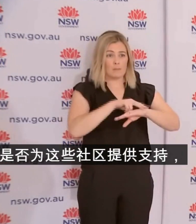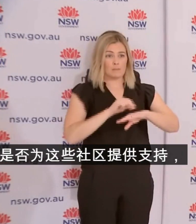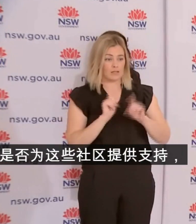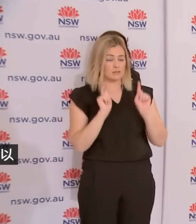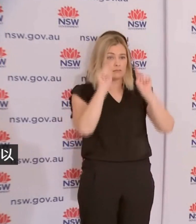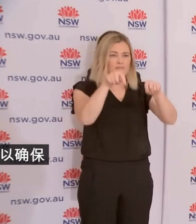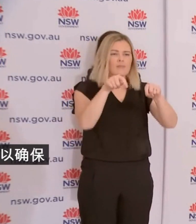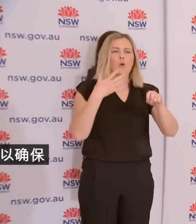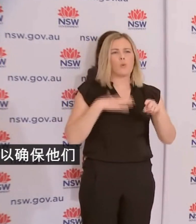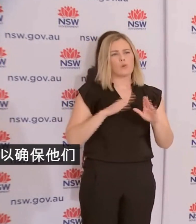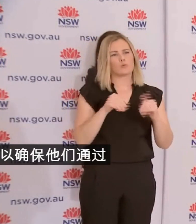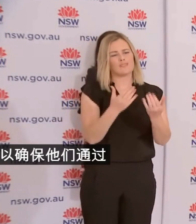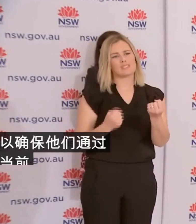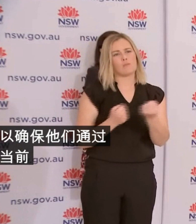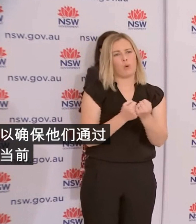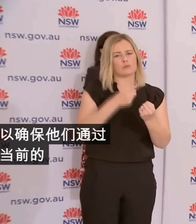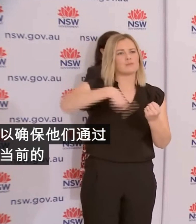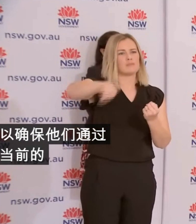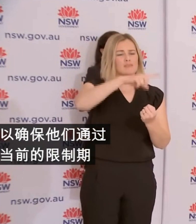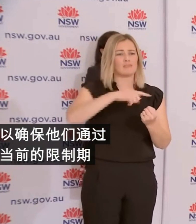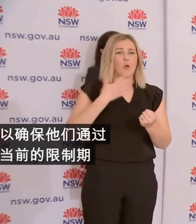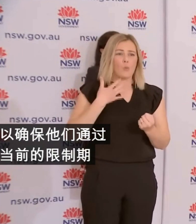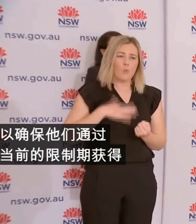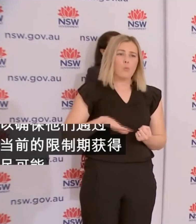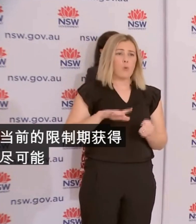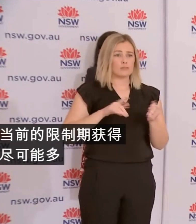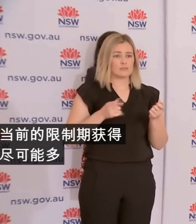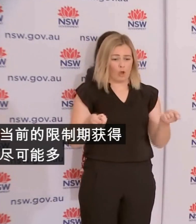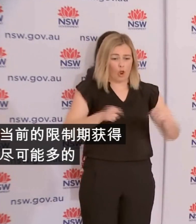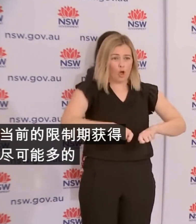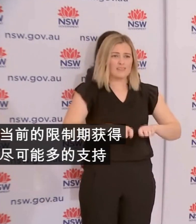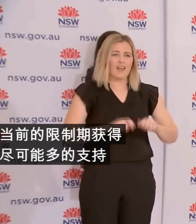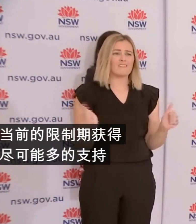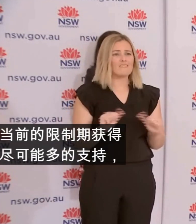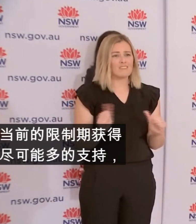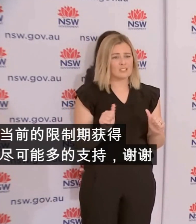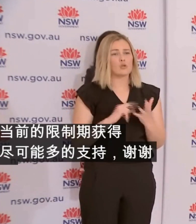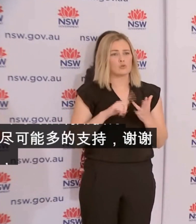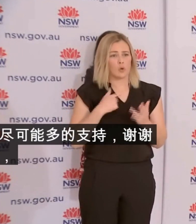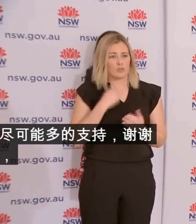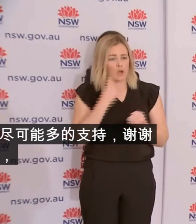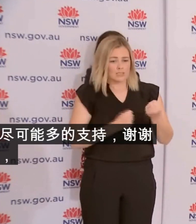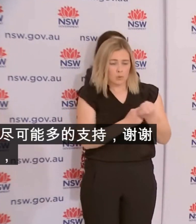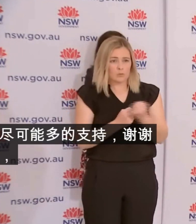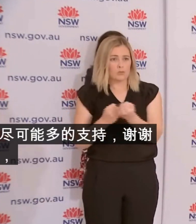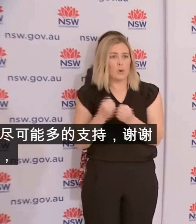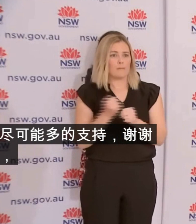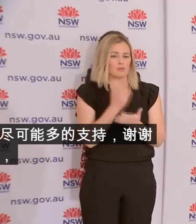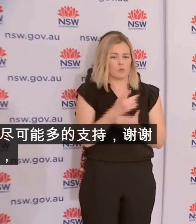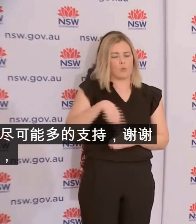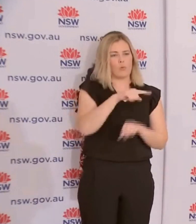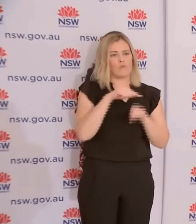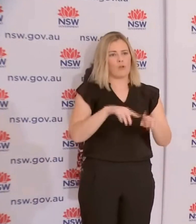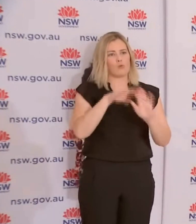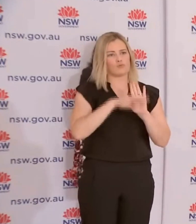communities to ensure that they get through this current period of restrictions with as much support as they possibly can. Thank you.